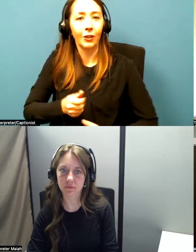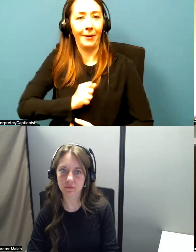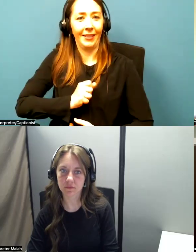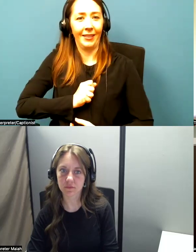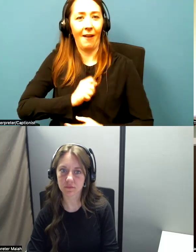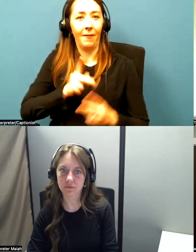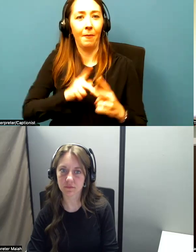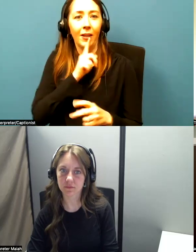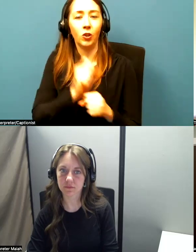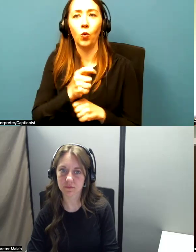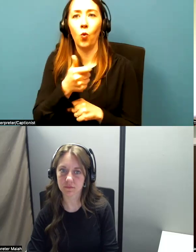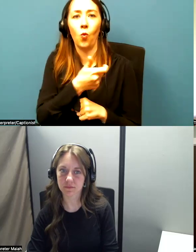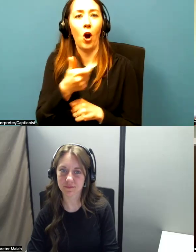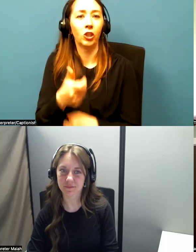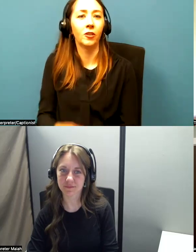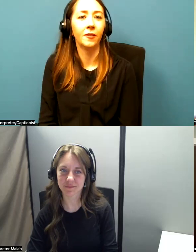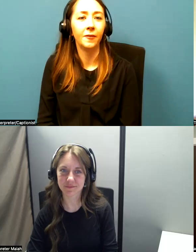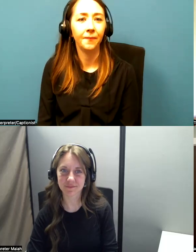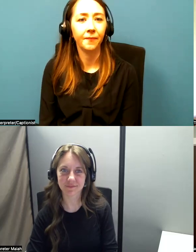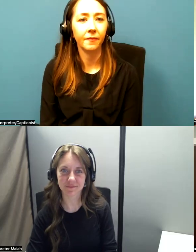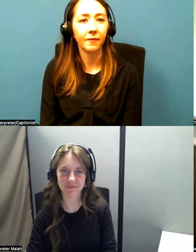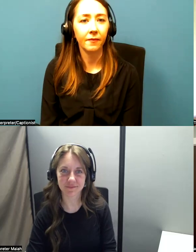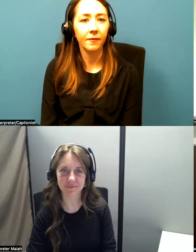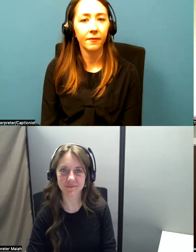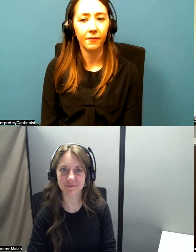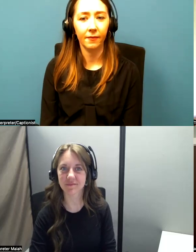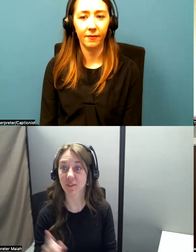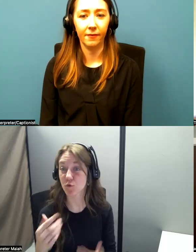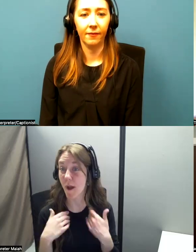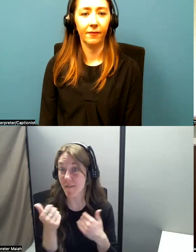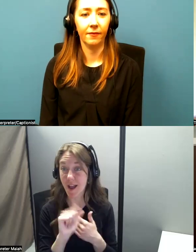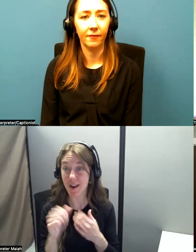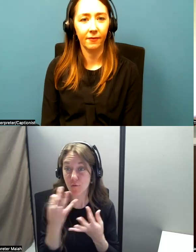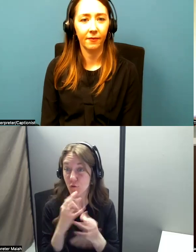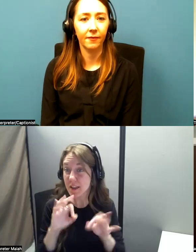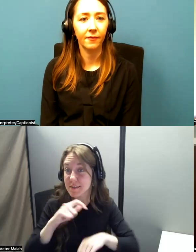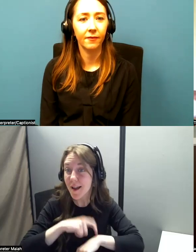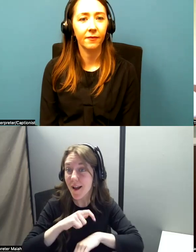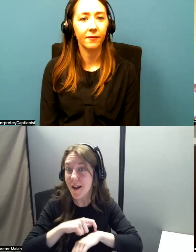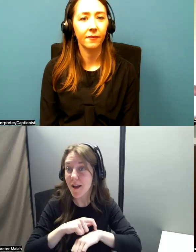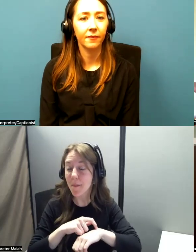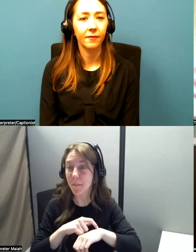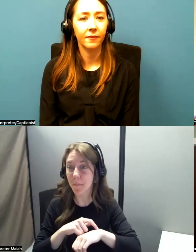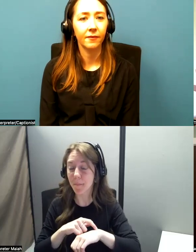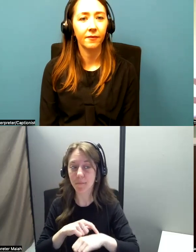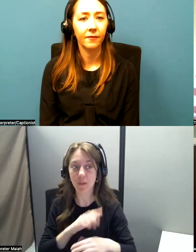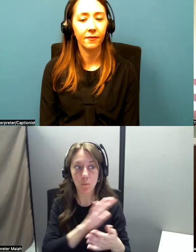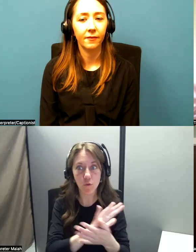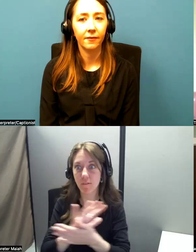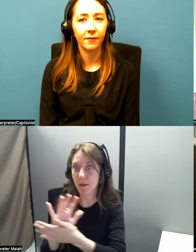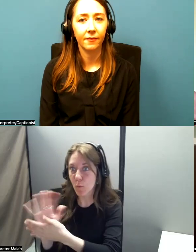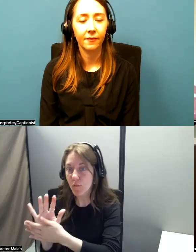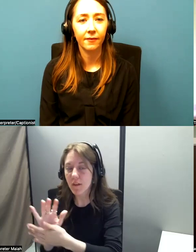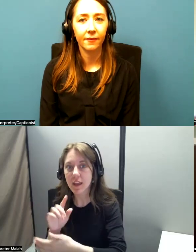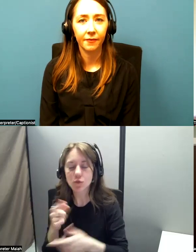get to watch. If you had any free time with between the two movies about Barcelona, what should you do